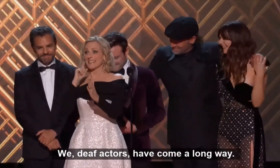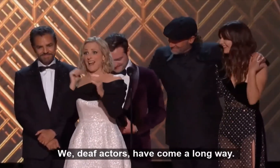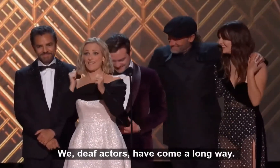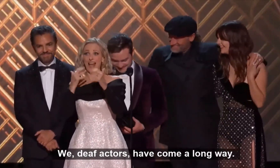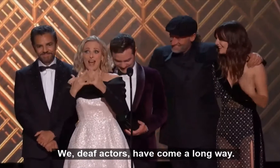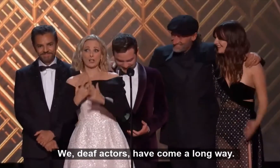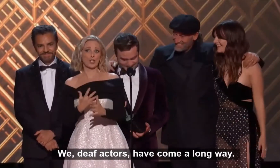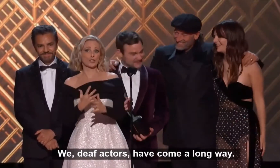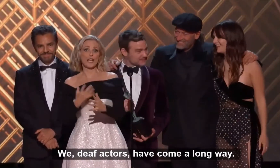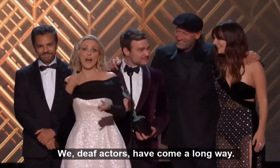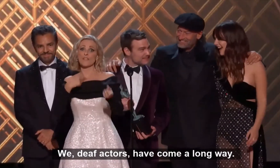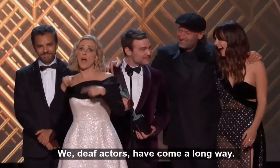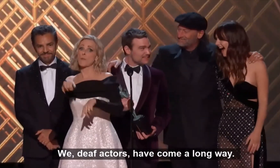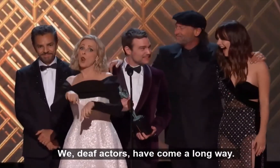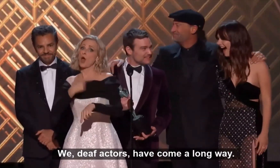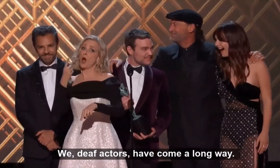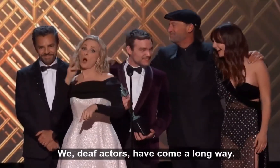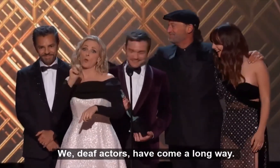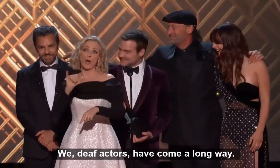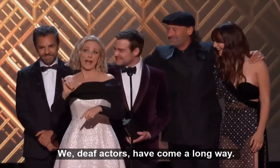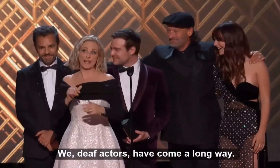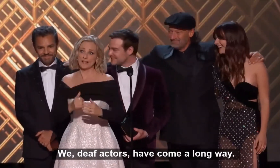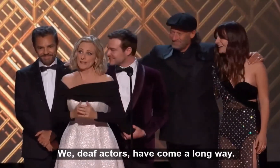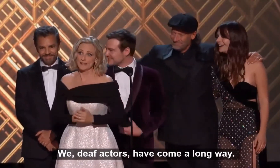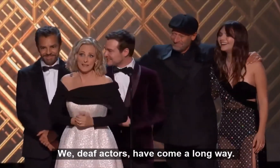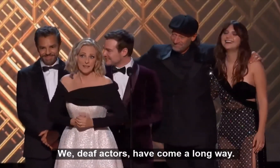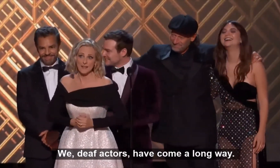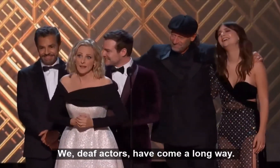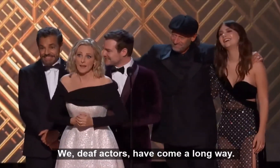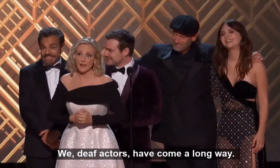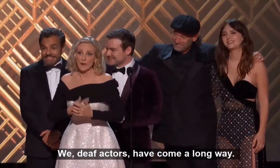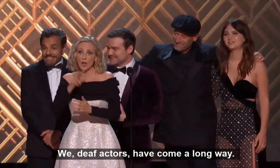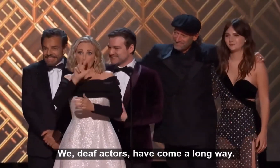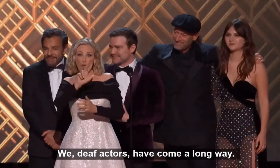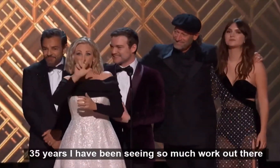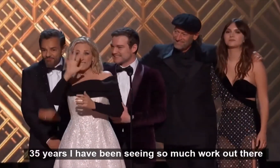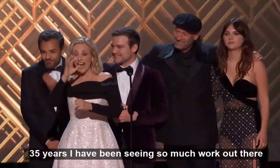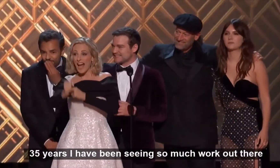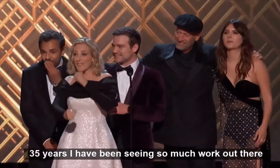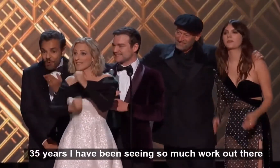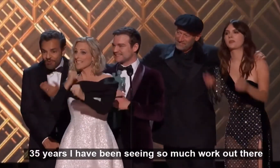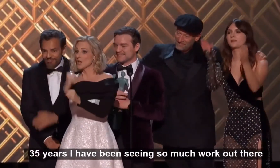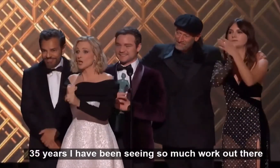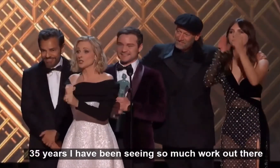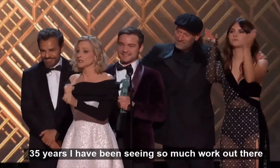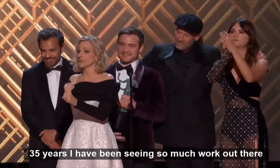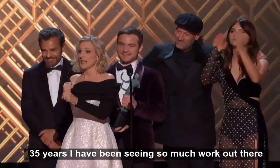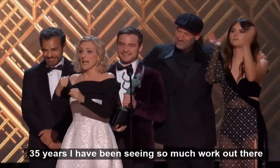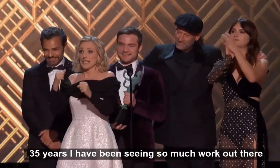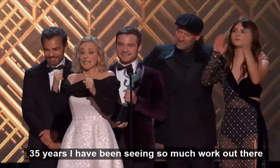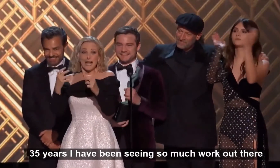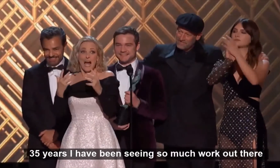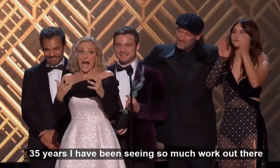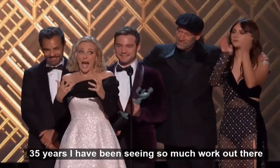We, deaf actors, have come a long way. 35 years,